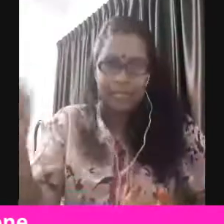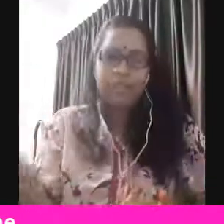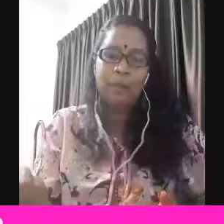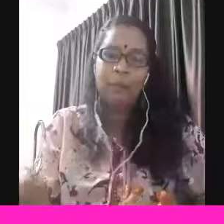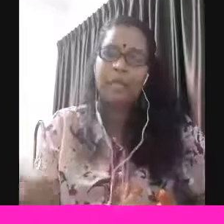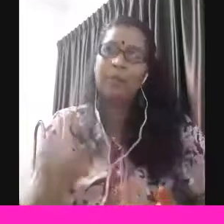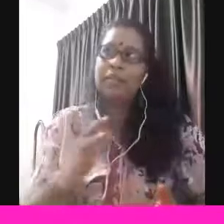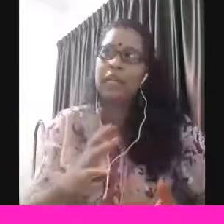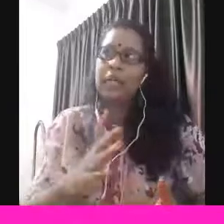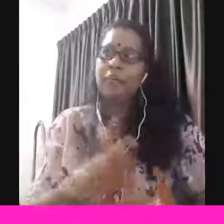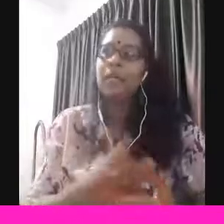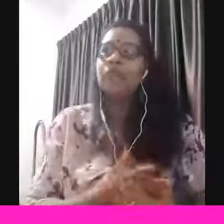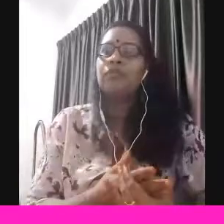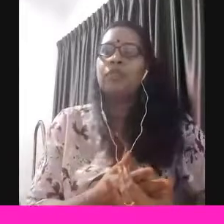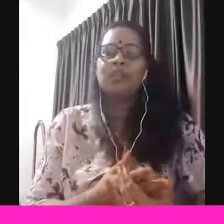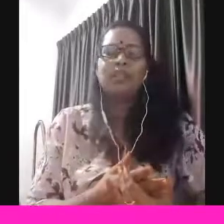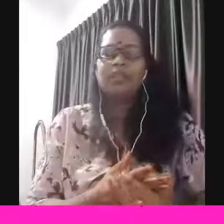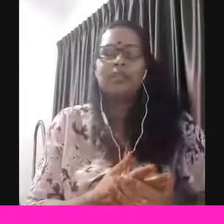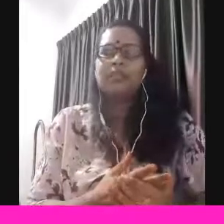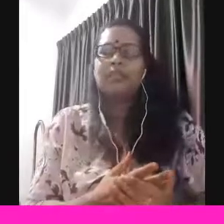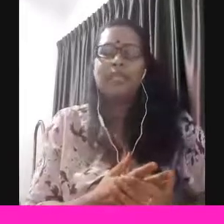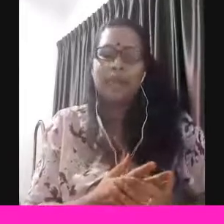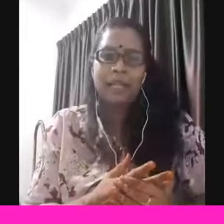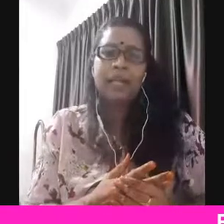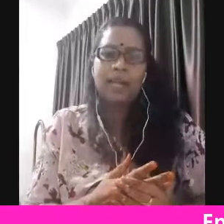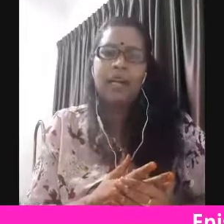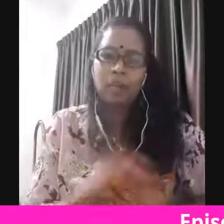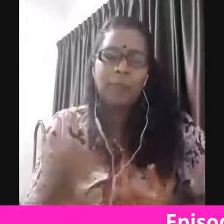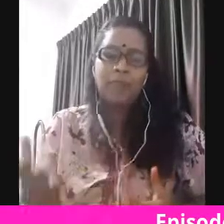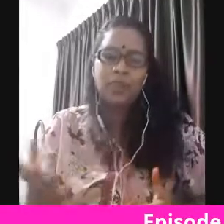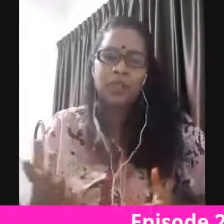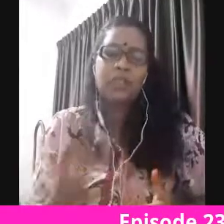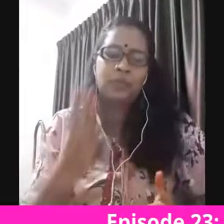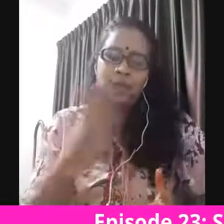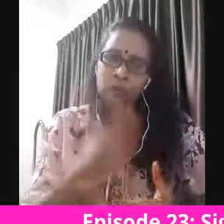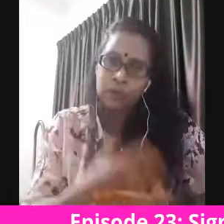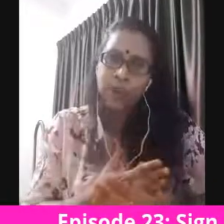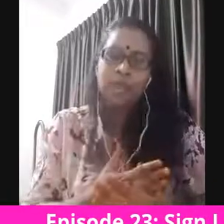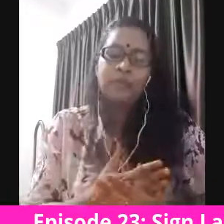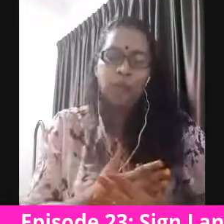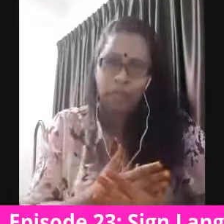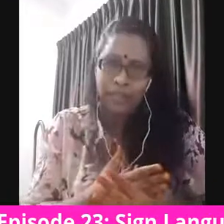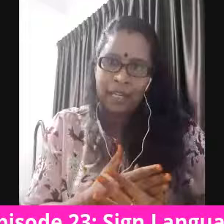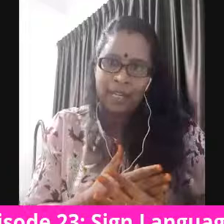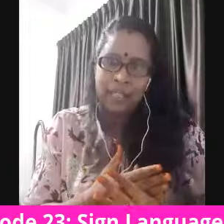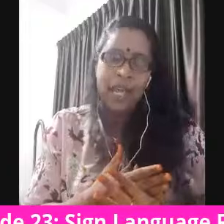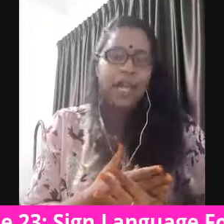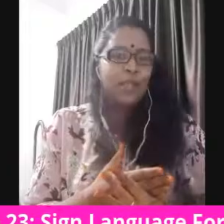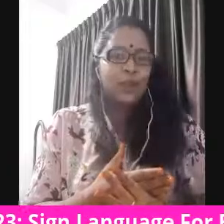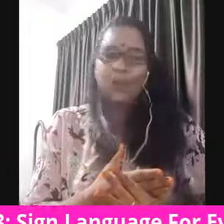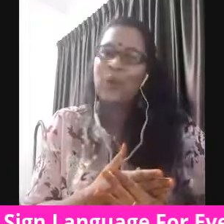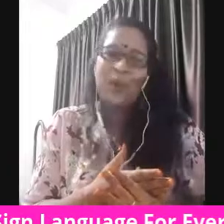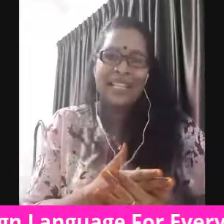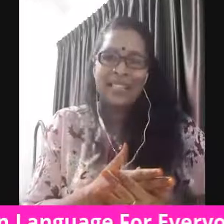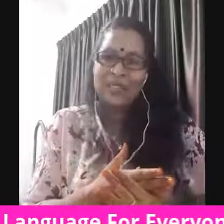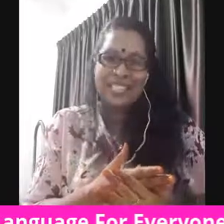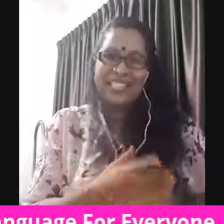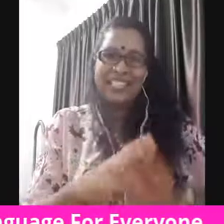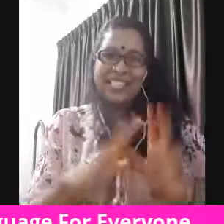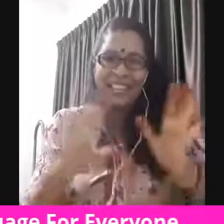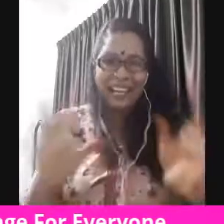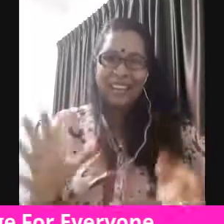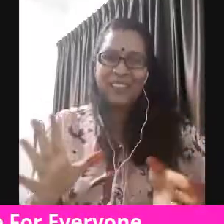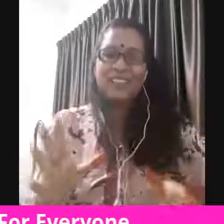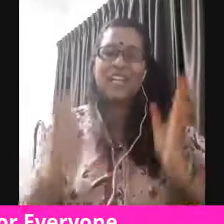and give them back. But for same like normal students, we are also having online classes. So no Mhm,